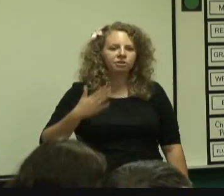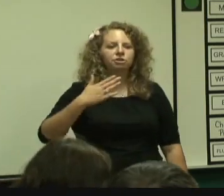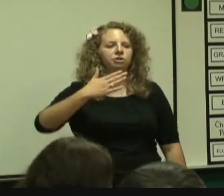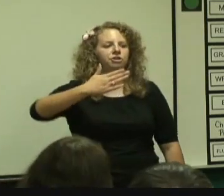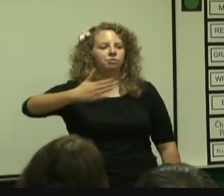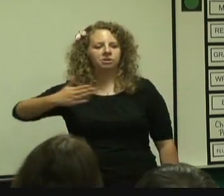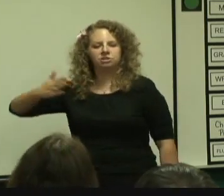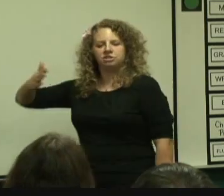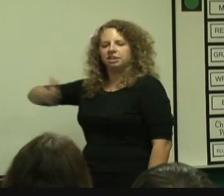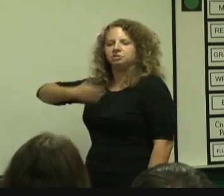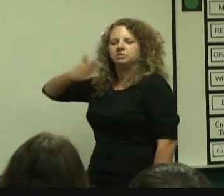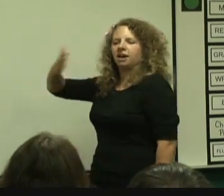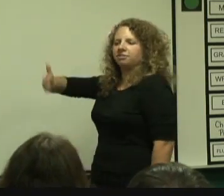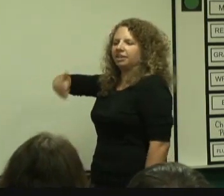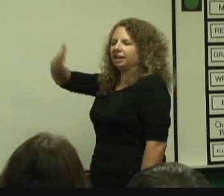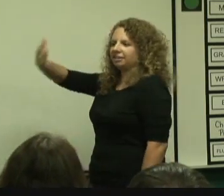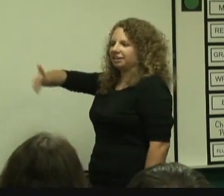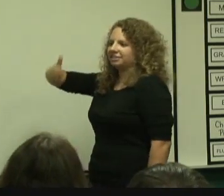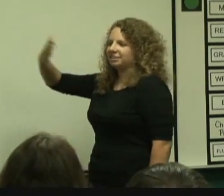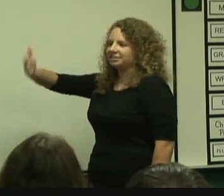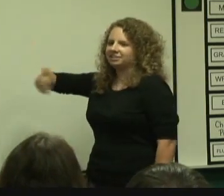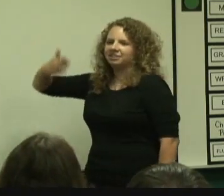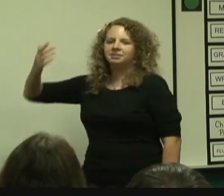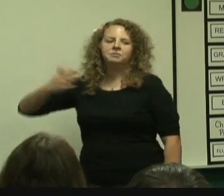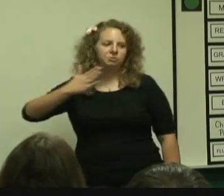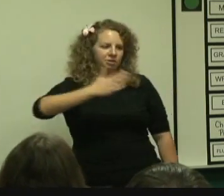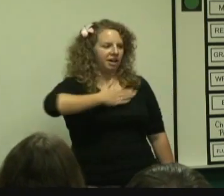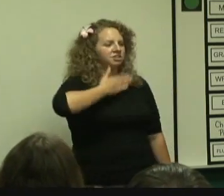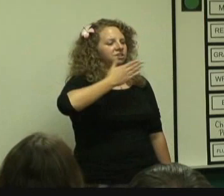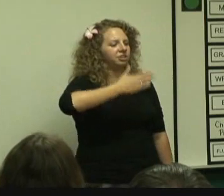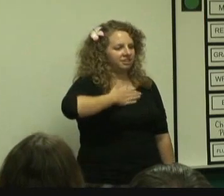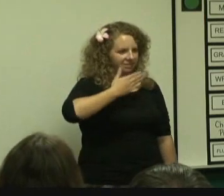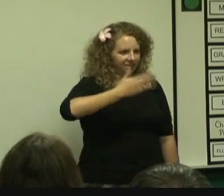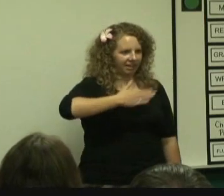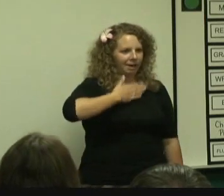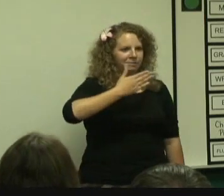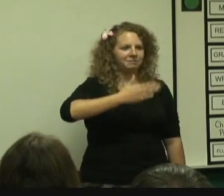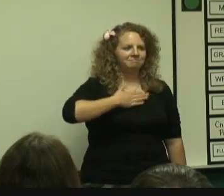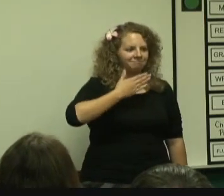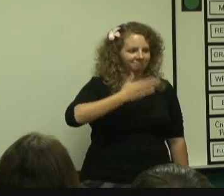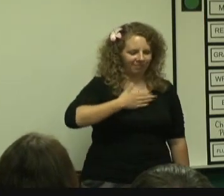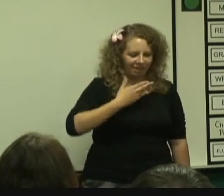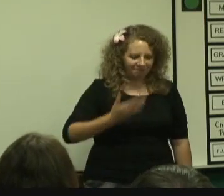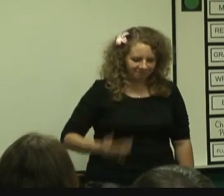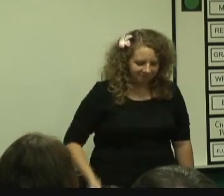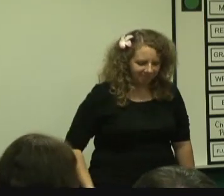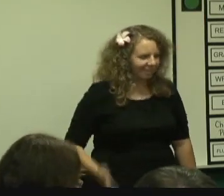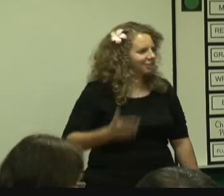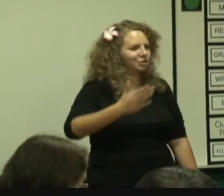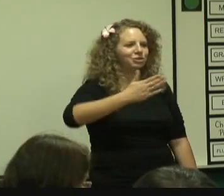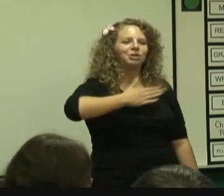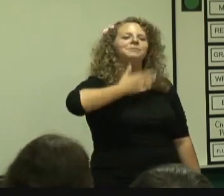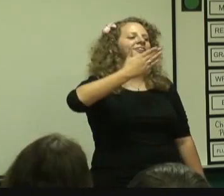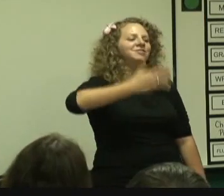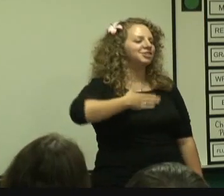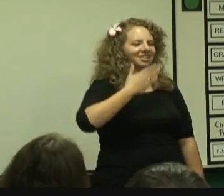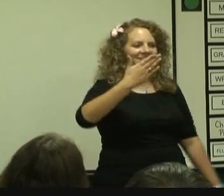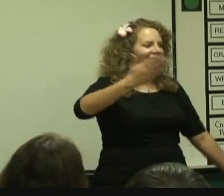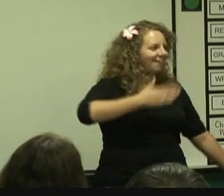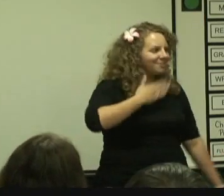you do it, you don't want to just like do it out in the air like this. You want to actually go like this, like happy. Okay. Like it's just jumping out of your chest, like I'm